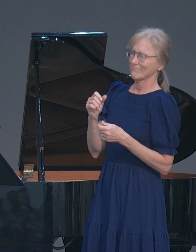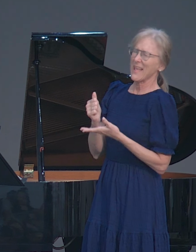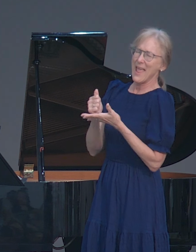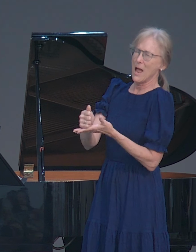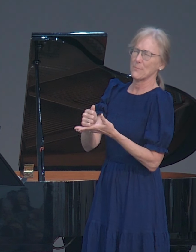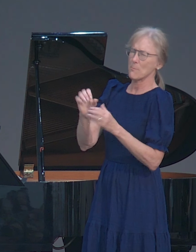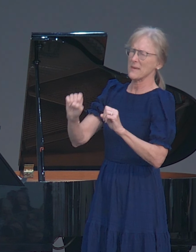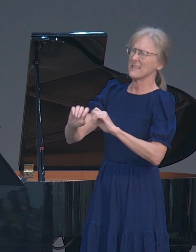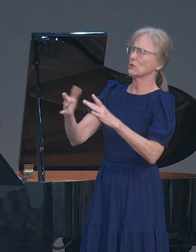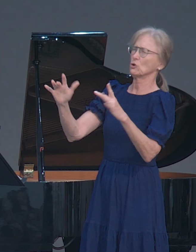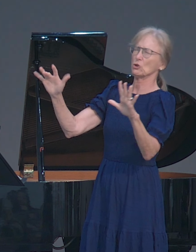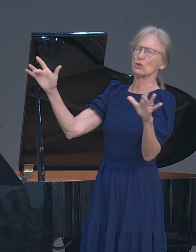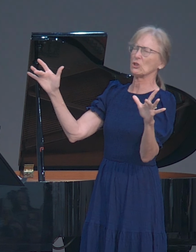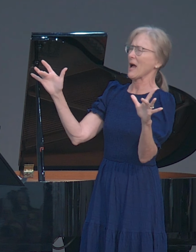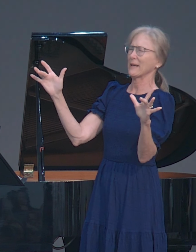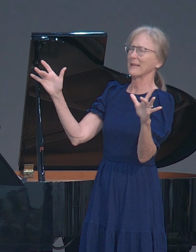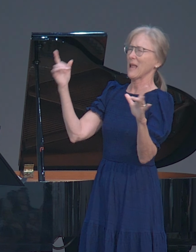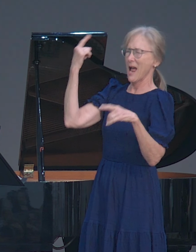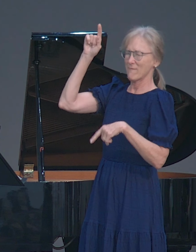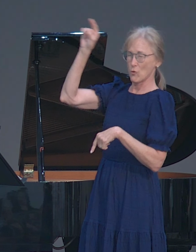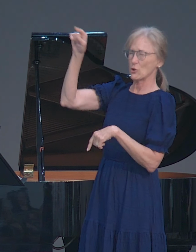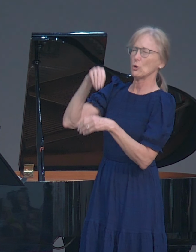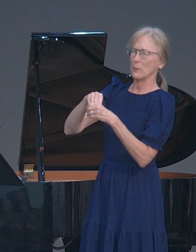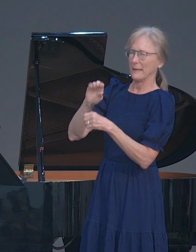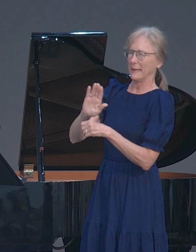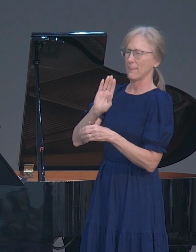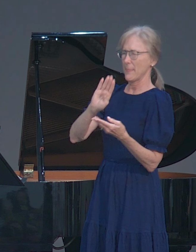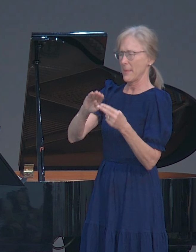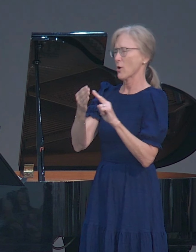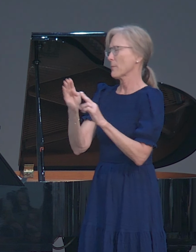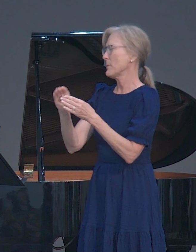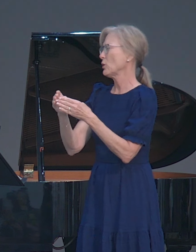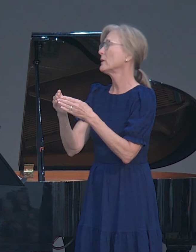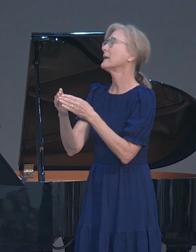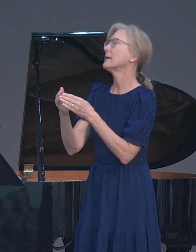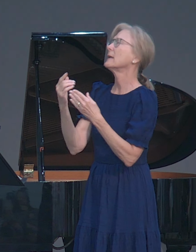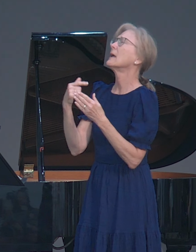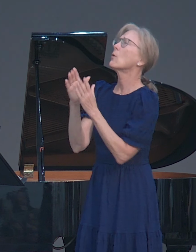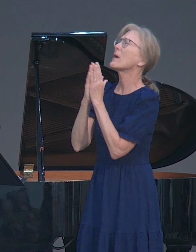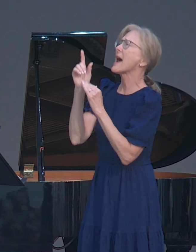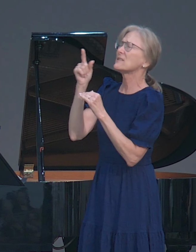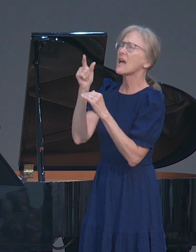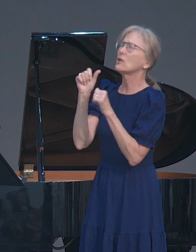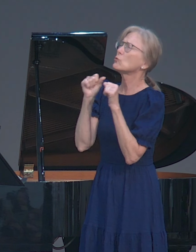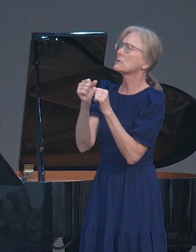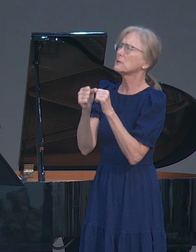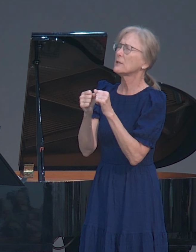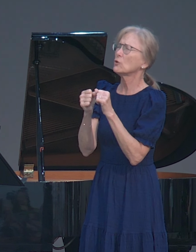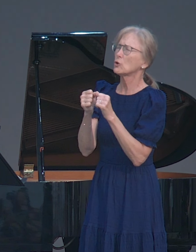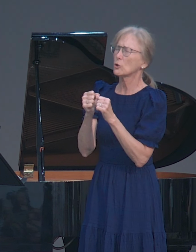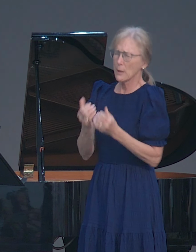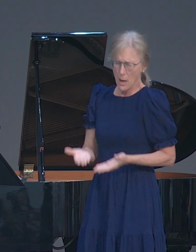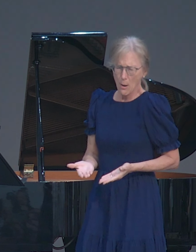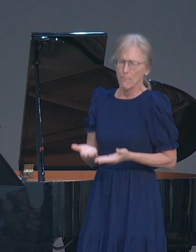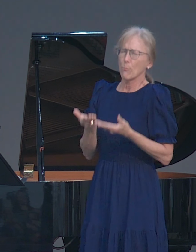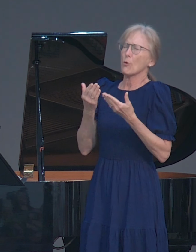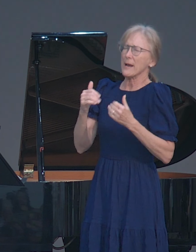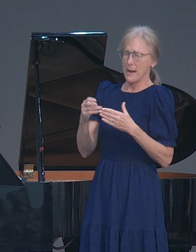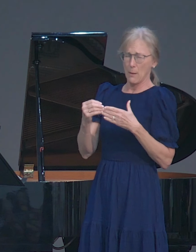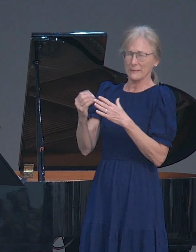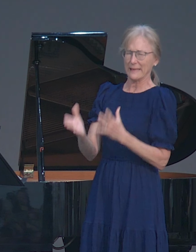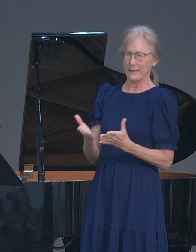in their communities. And Lord, please continue to raise up leaders from within. God, we trust You